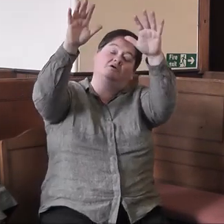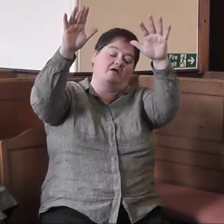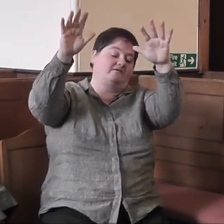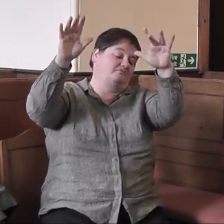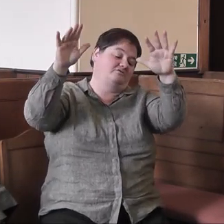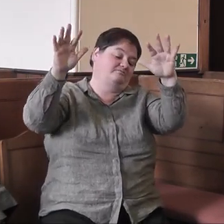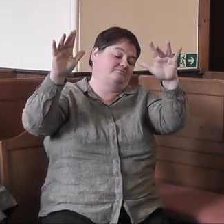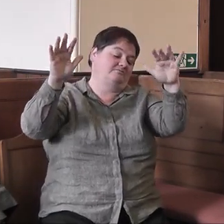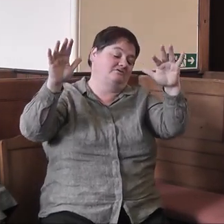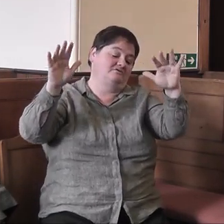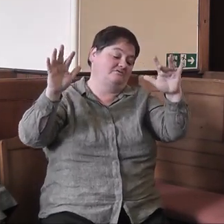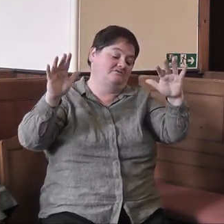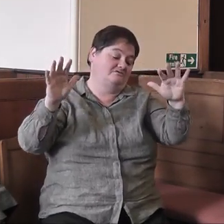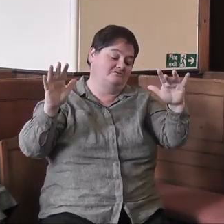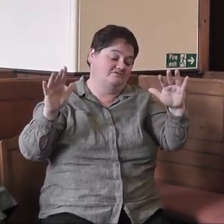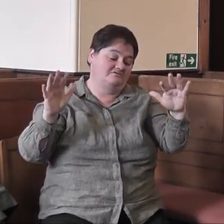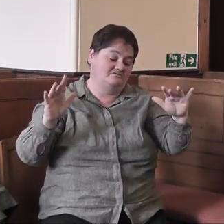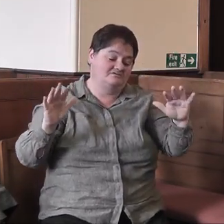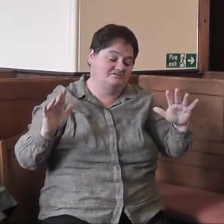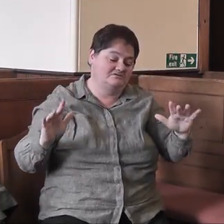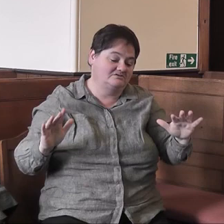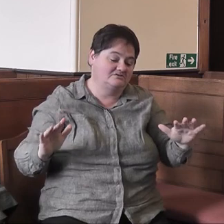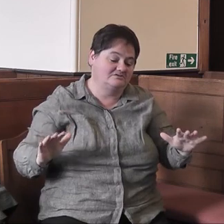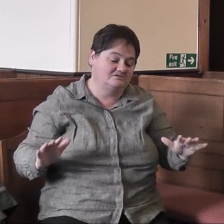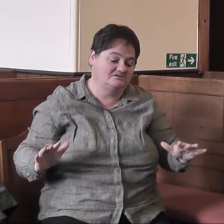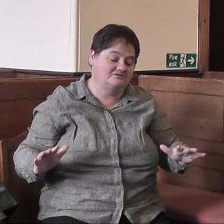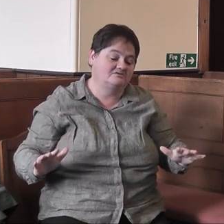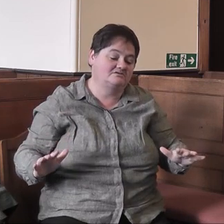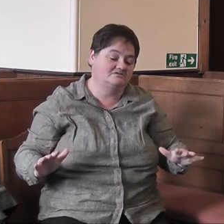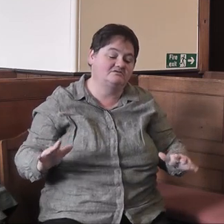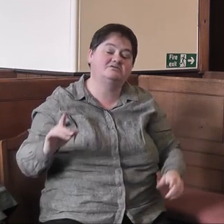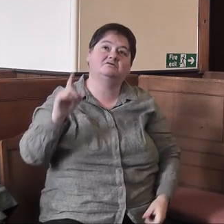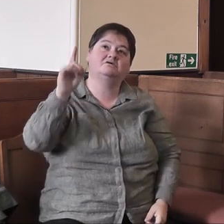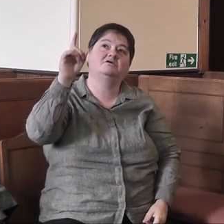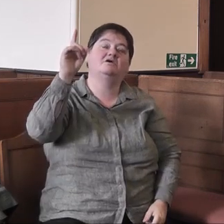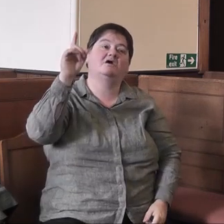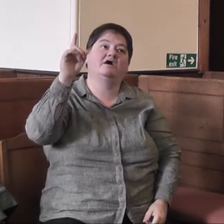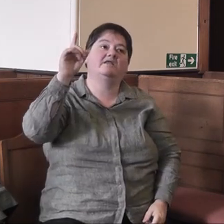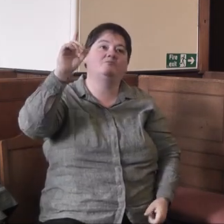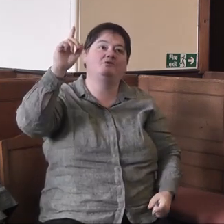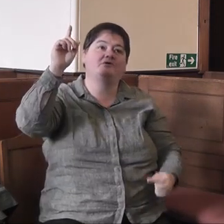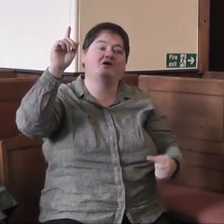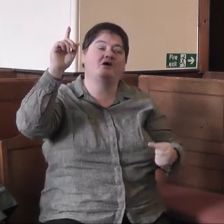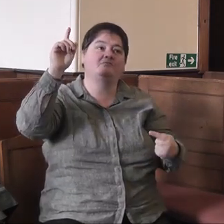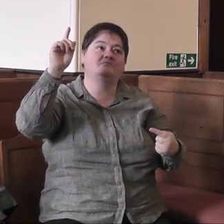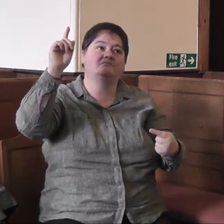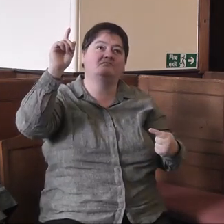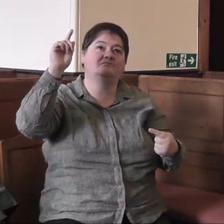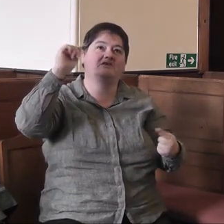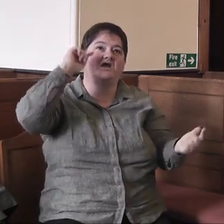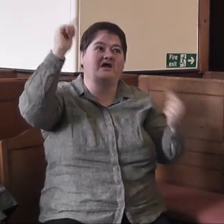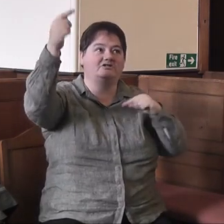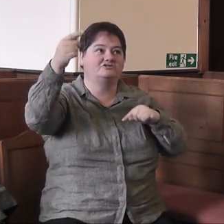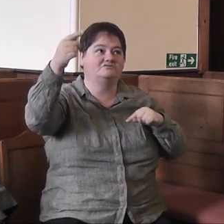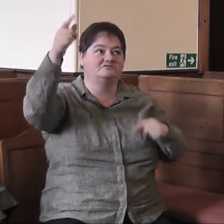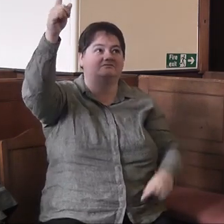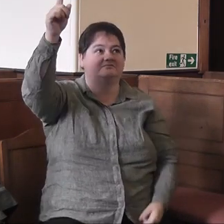And then we keep da, da, da, da, da, da, da, da, da. And then we become the angels,